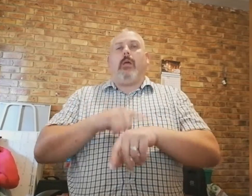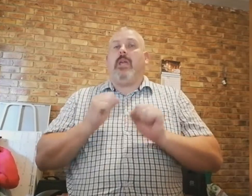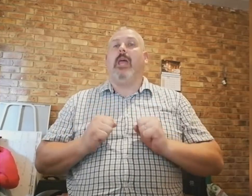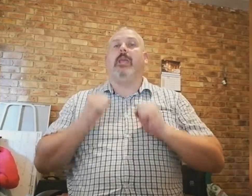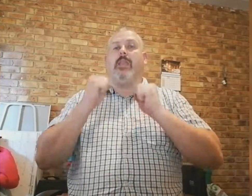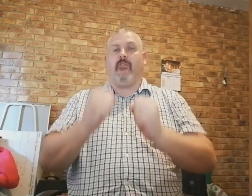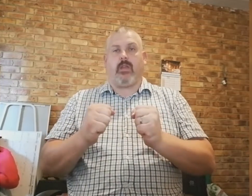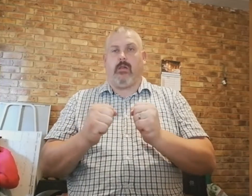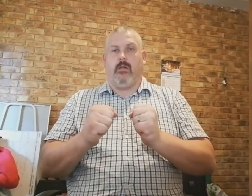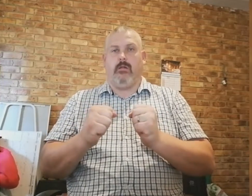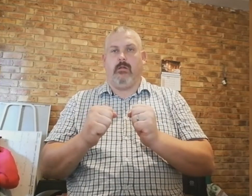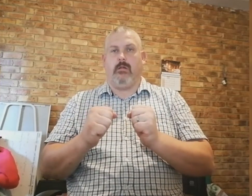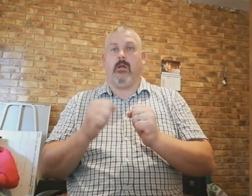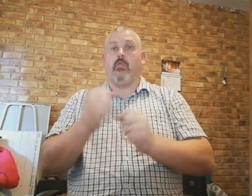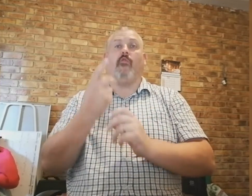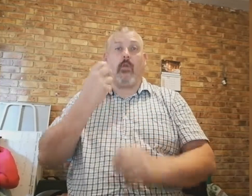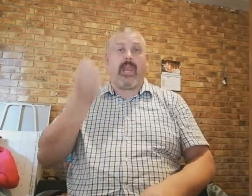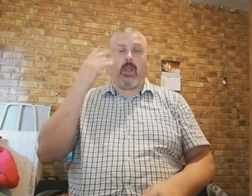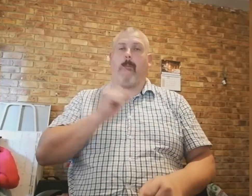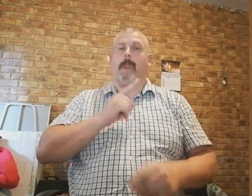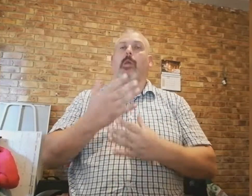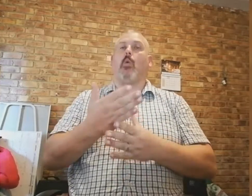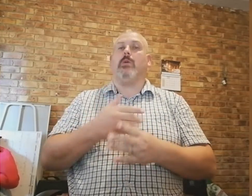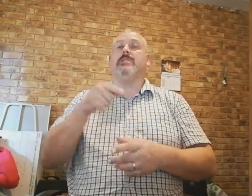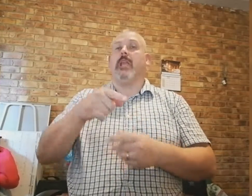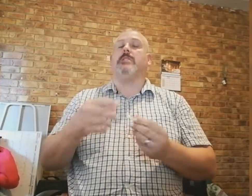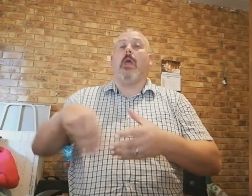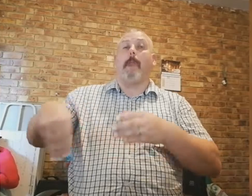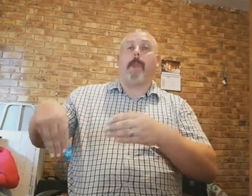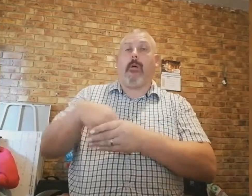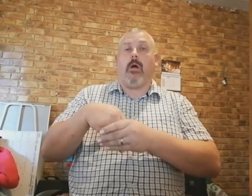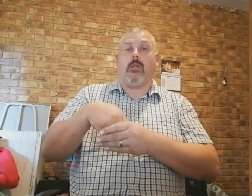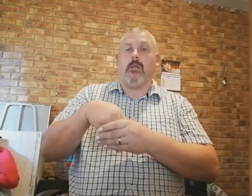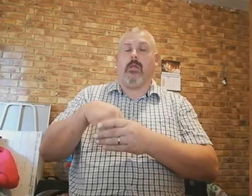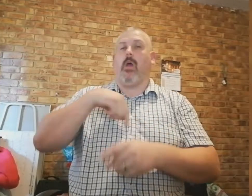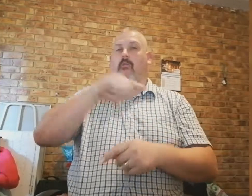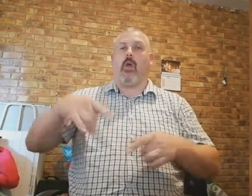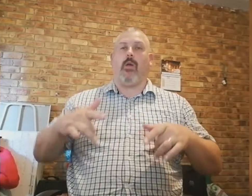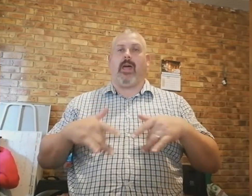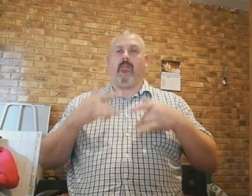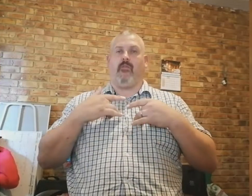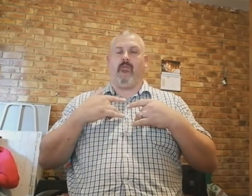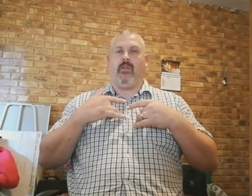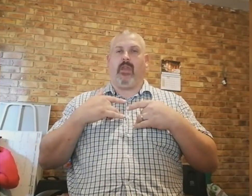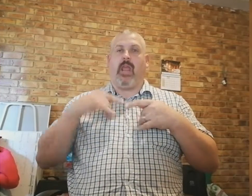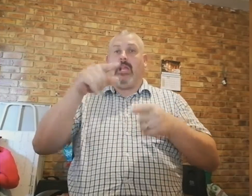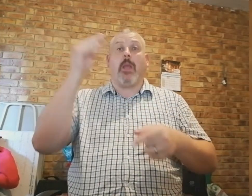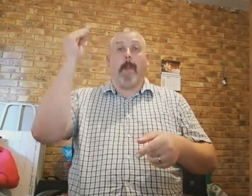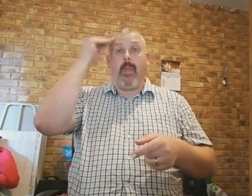sometimes difficult to forget because it's part of our life. It's a